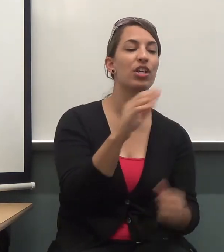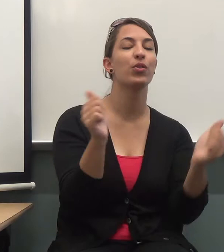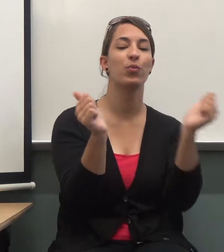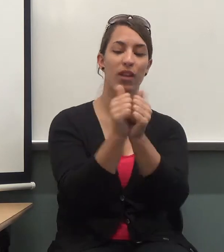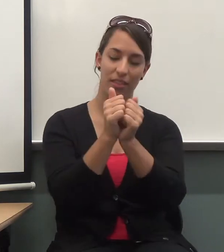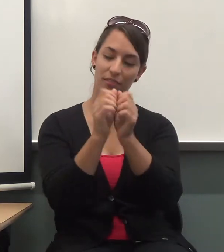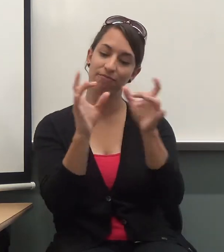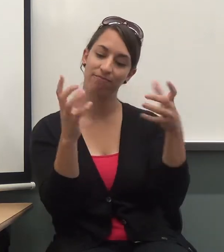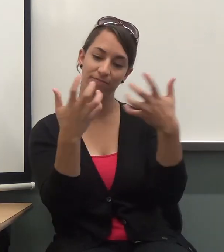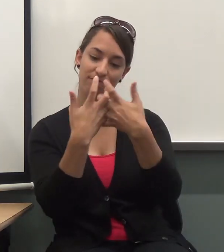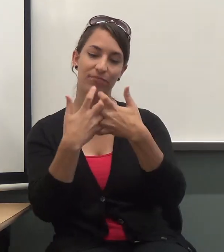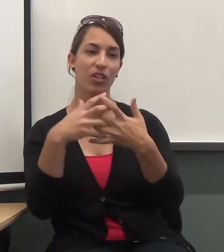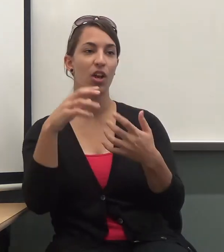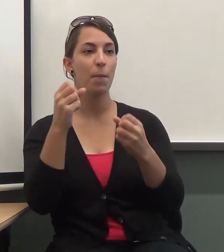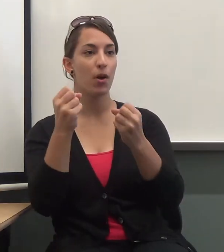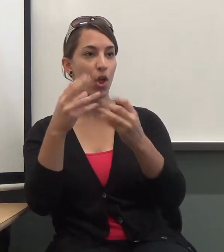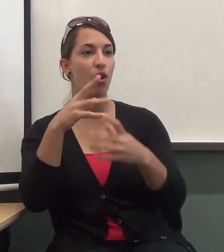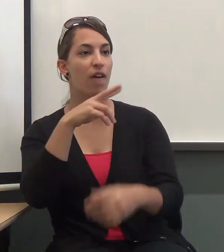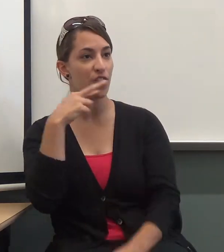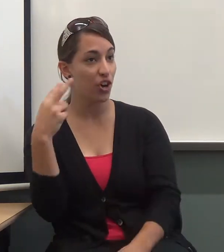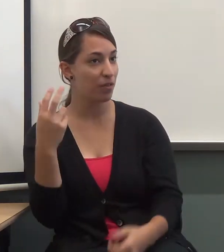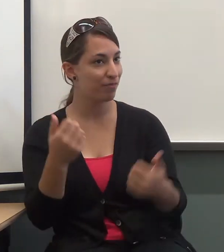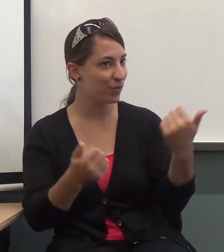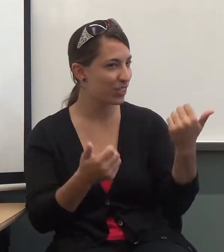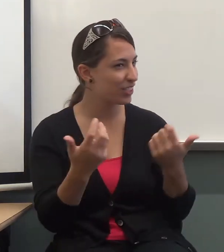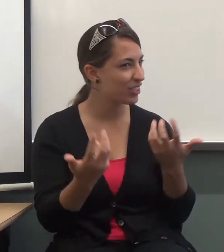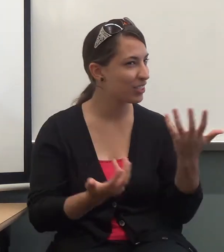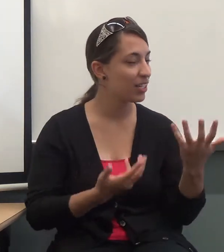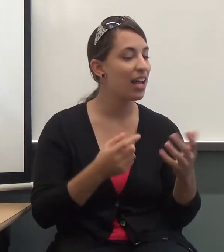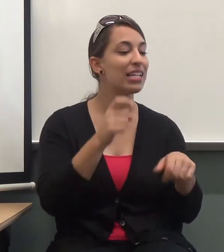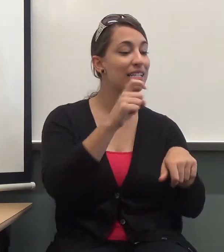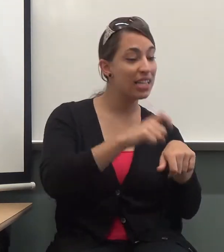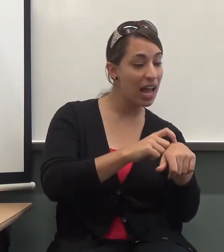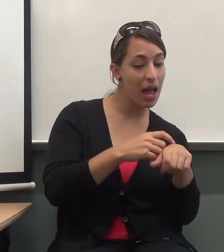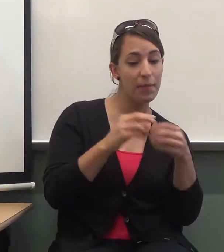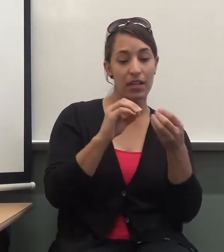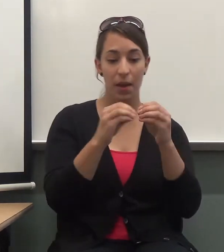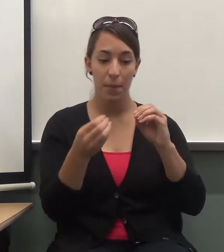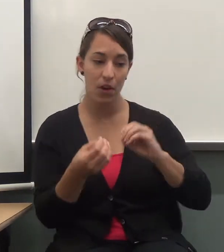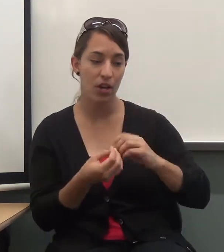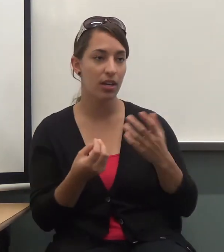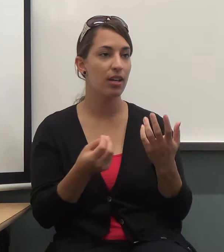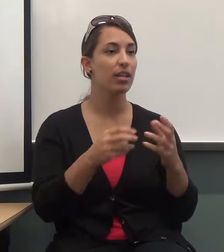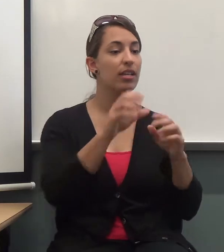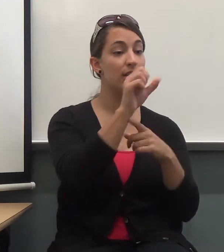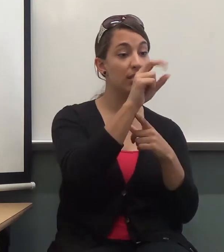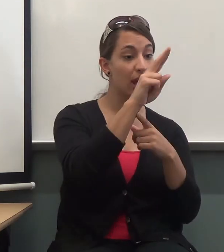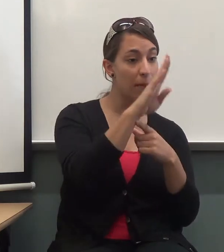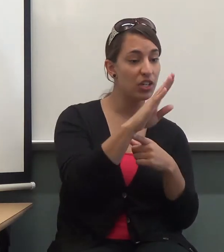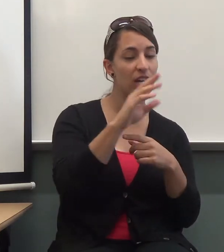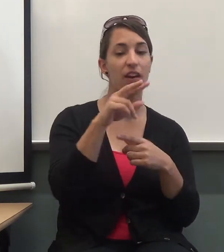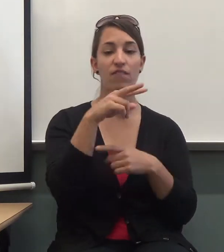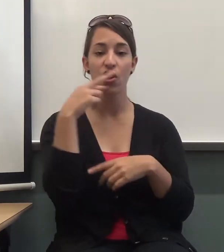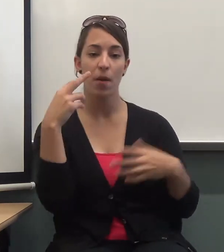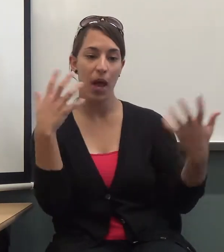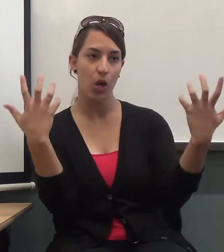here, remember? Time and number, is it correct? Subject-verb agreement. Is the verb in number